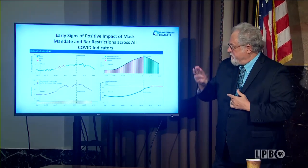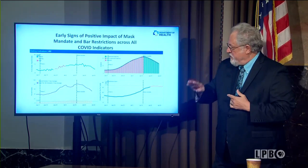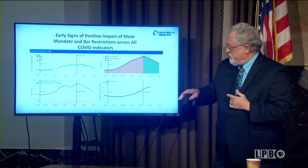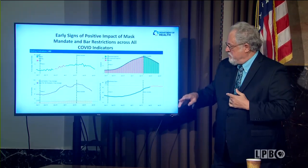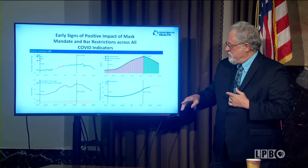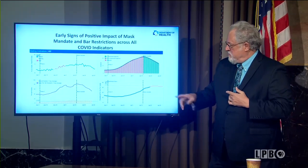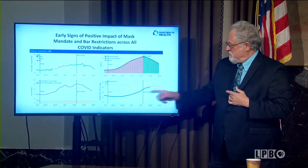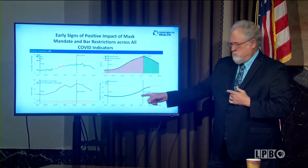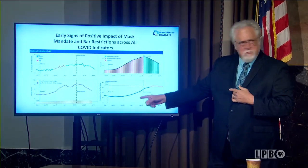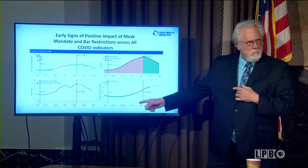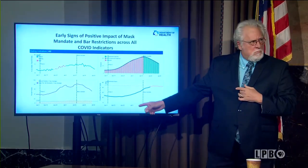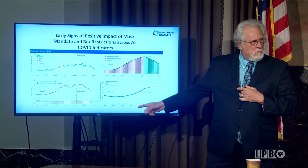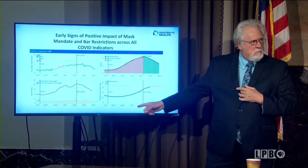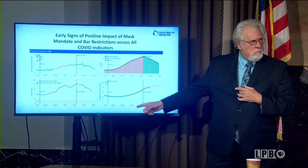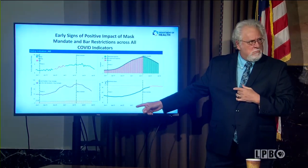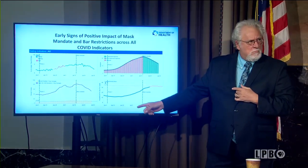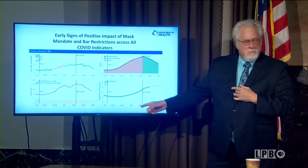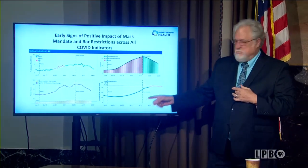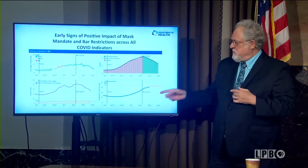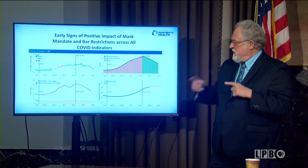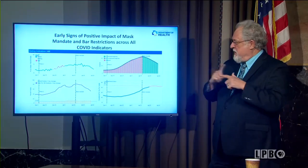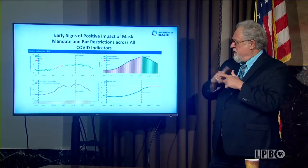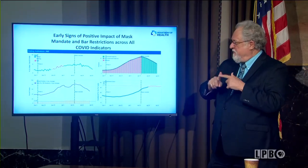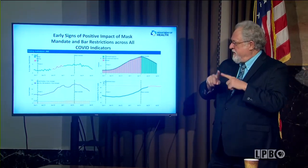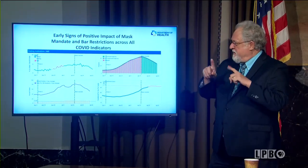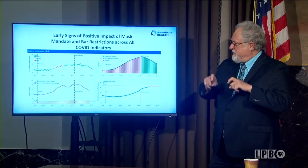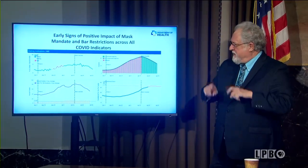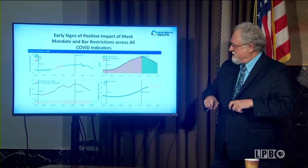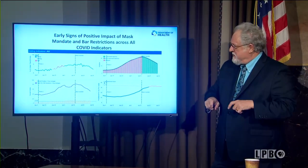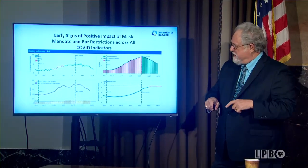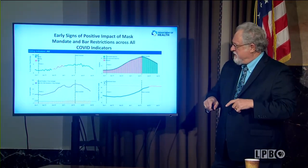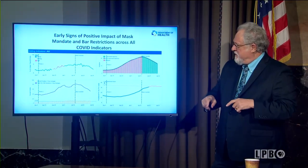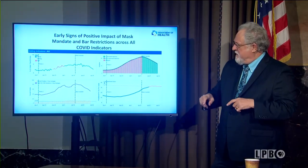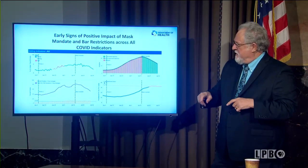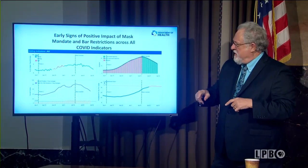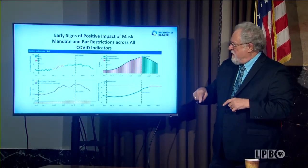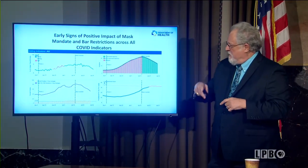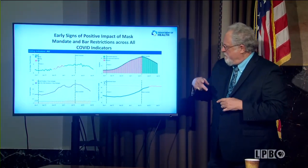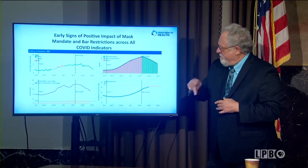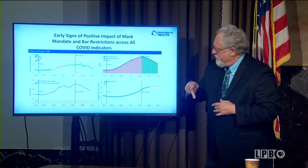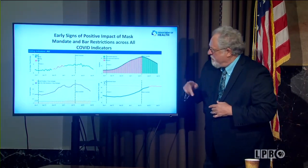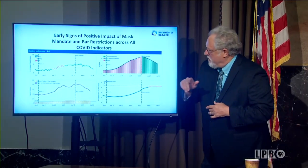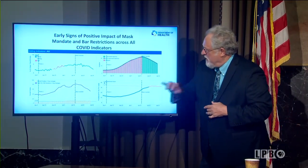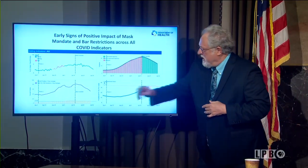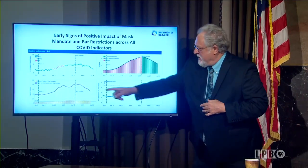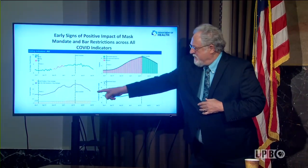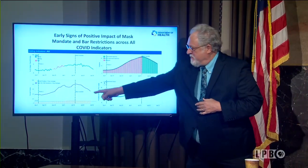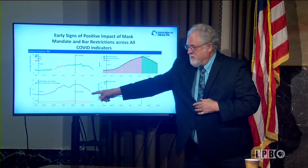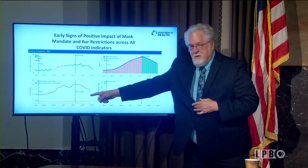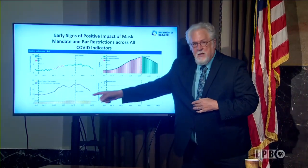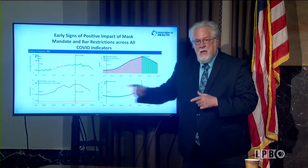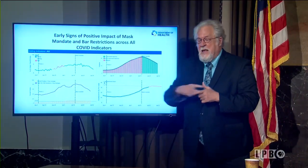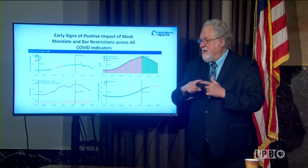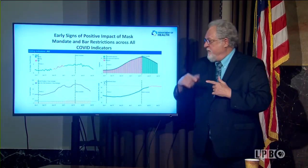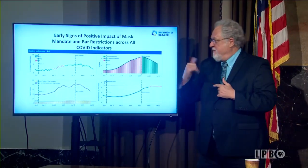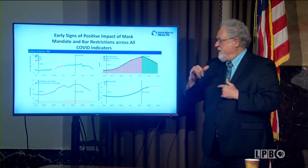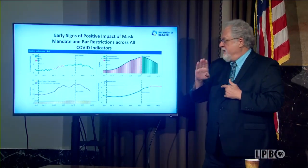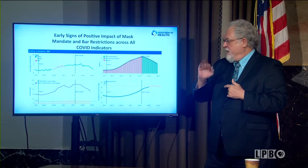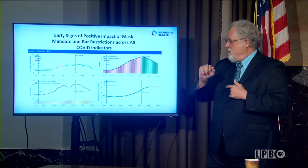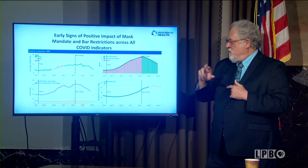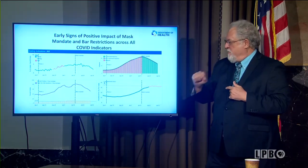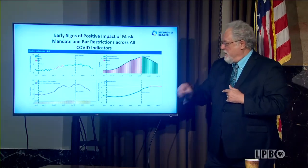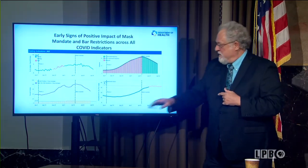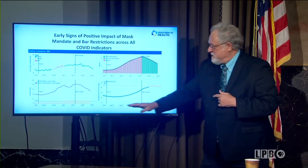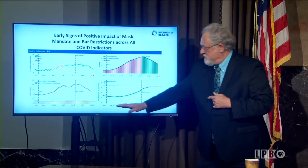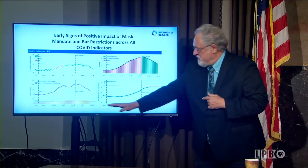the color changes. Below that, you've got testing. That's the purple line showing you the volume of tests that we're doing, and the yellow bars below